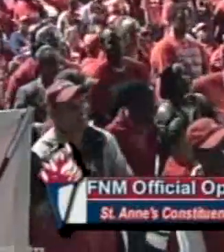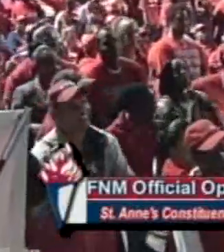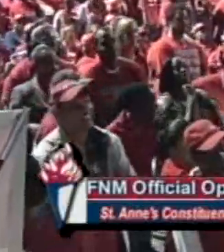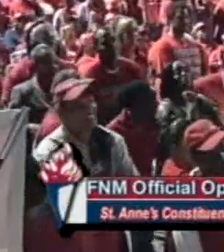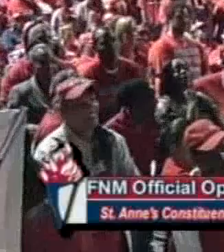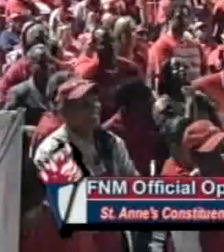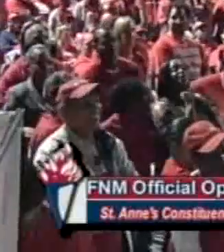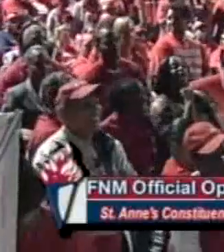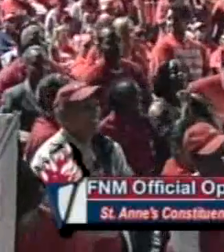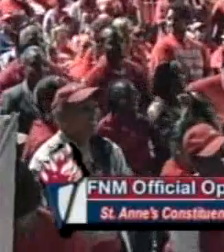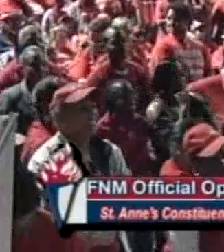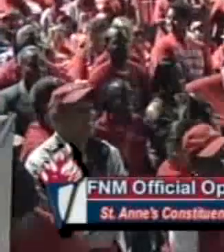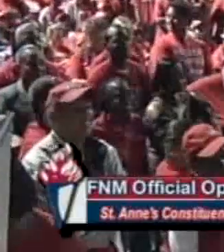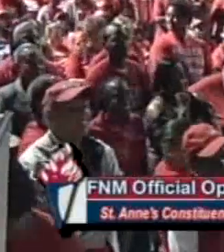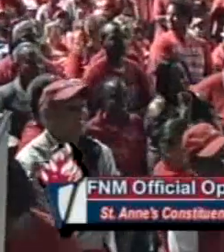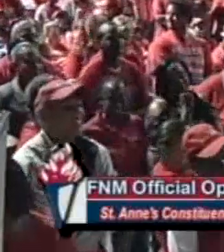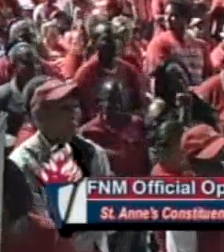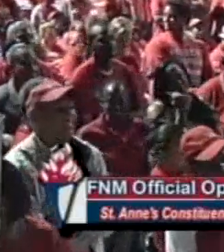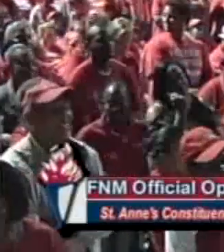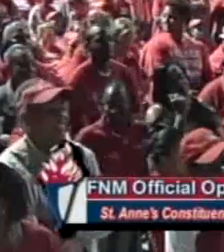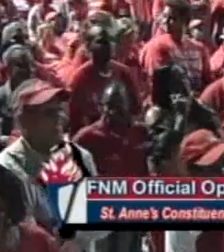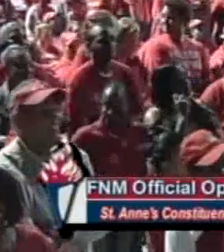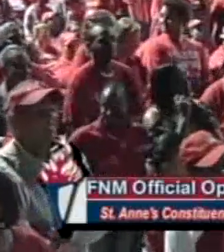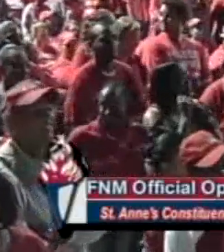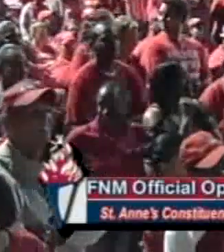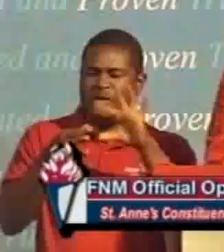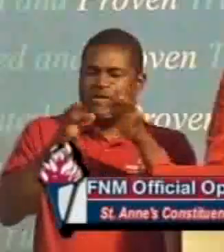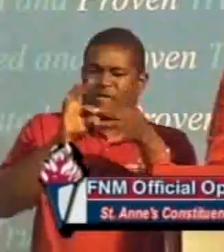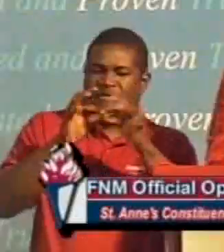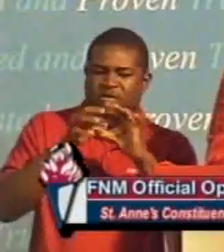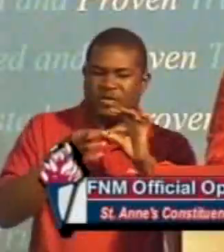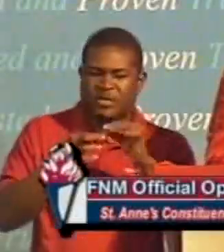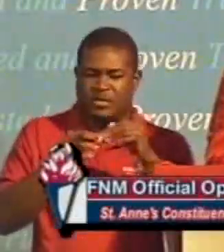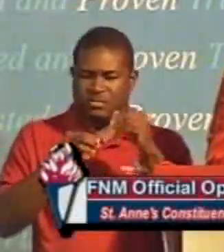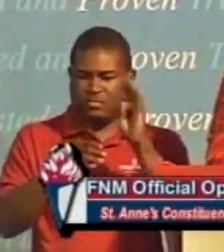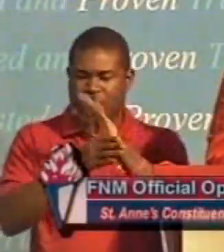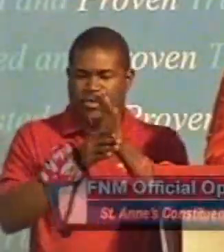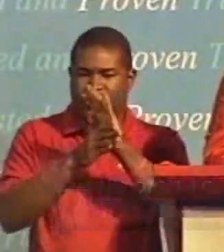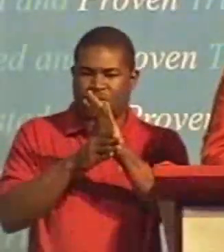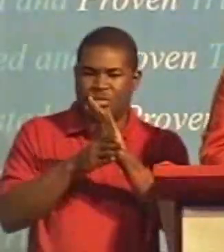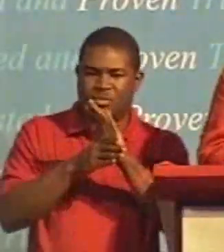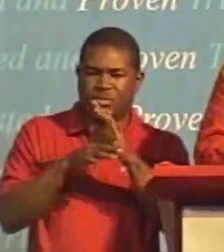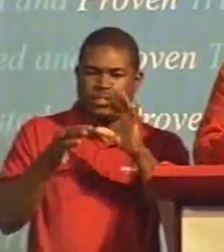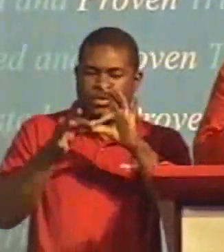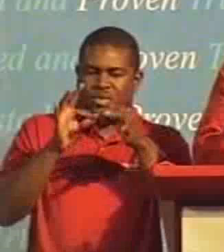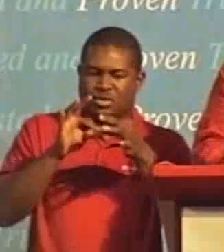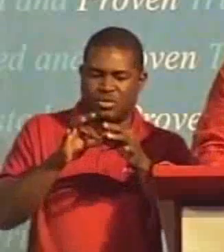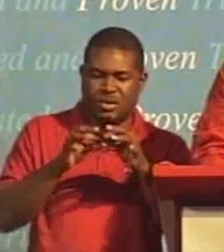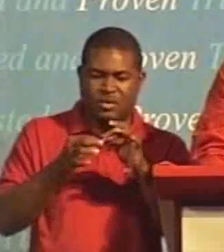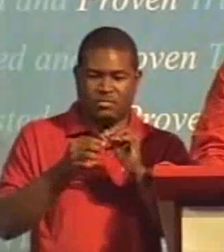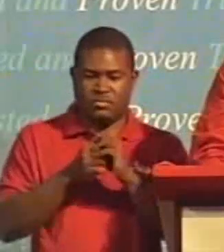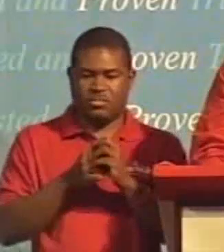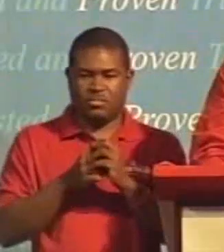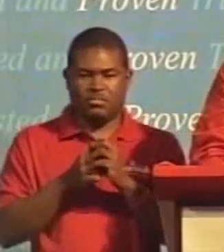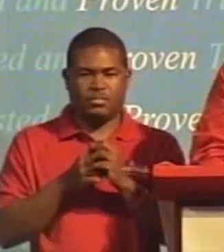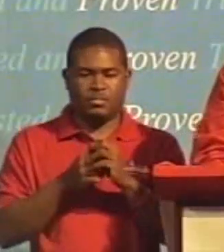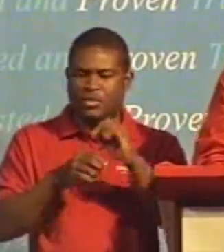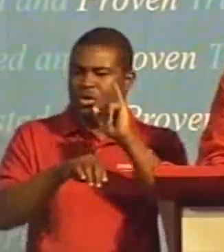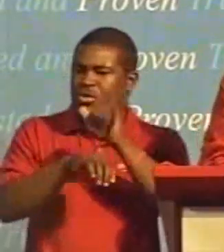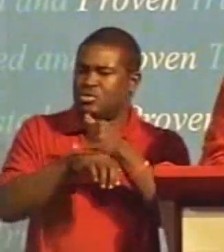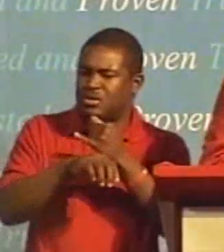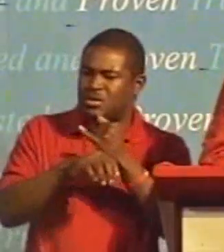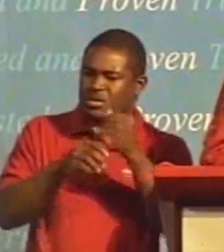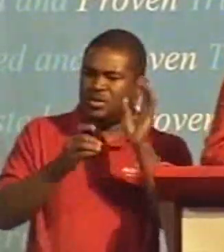Now, just as we are restoring Sanders Beach and Montague Foreshore, and just as we delivered greater beach access and